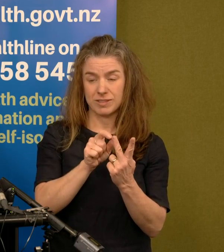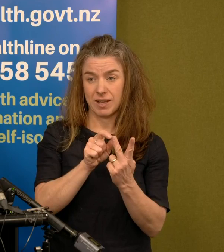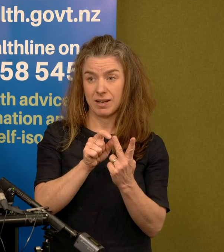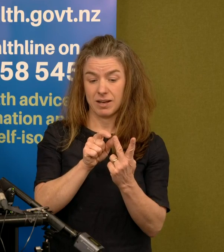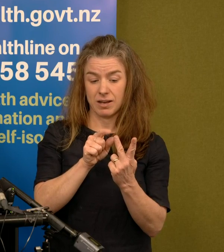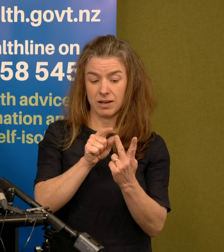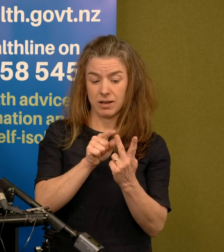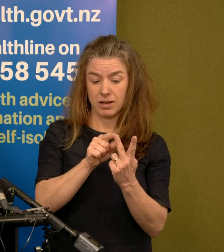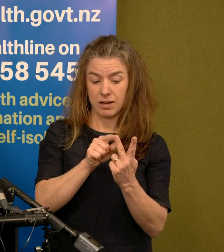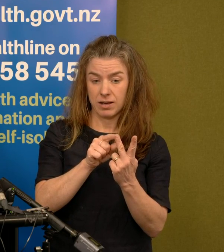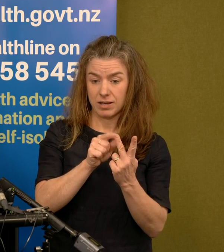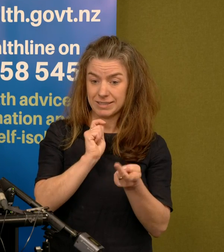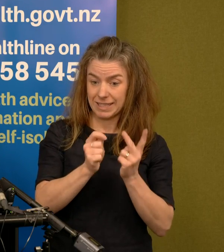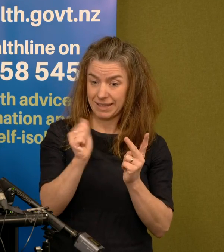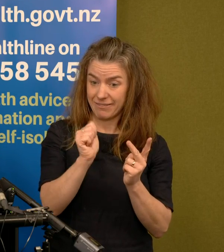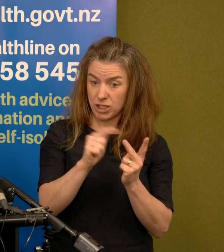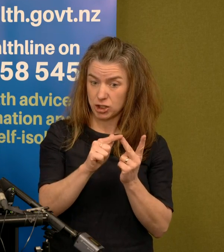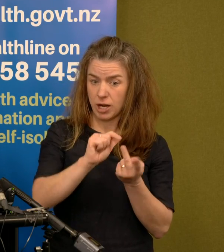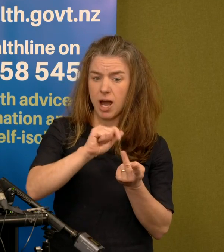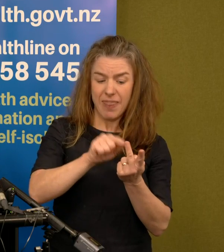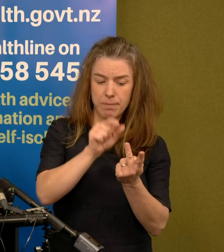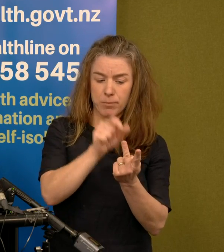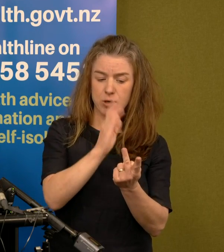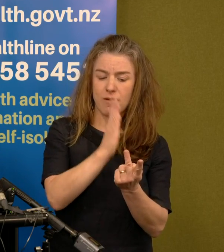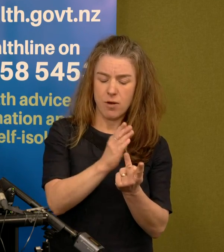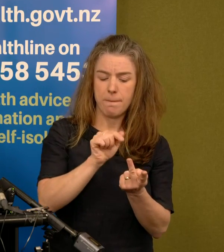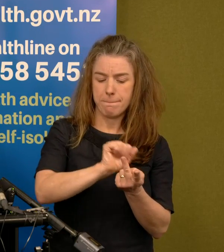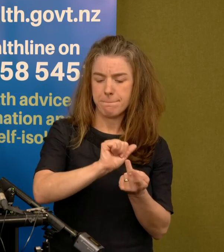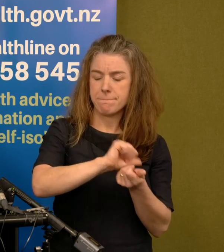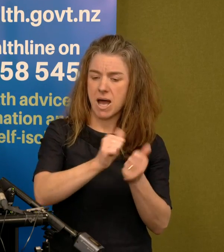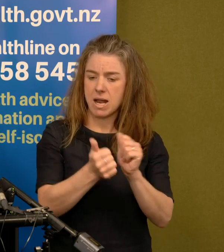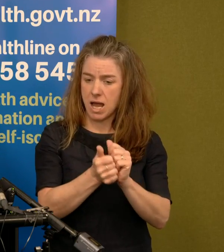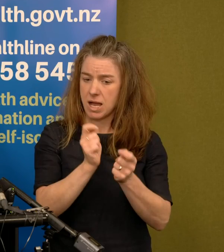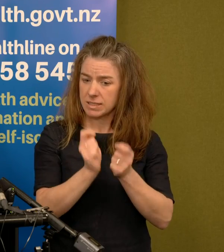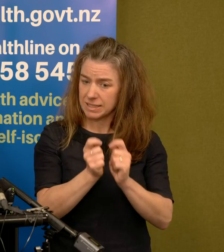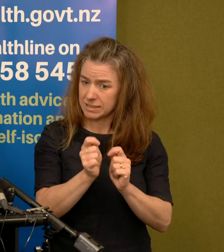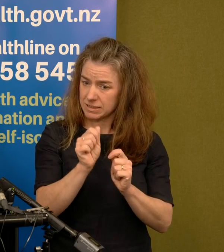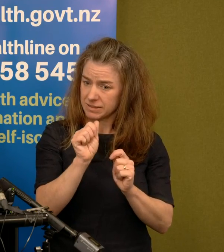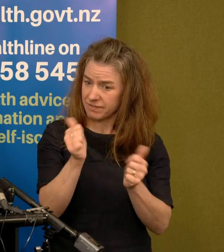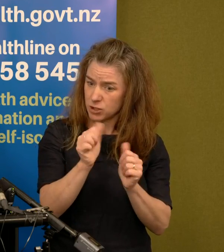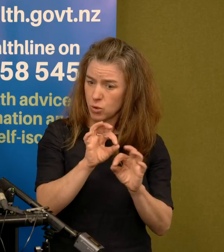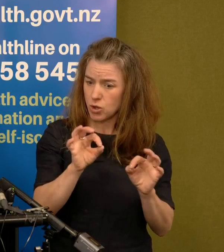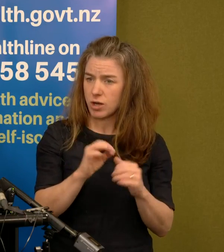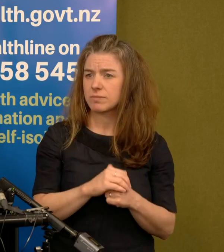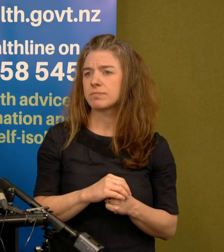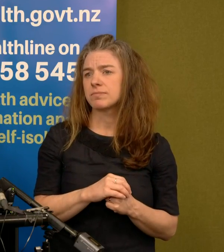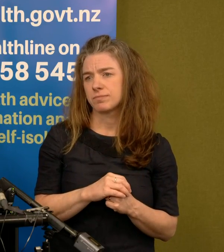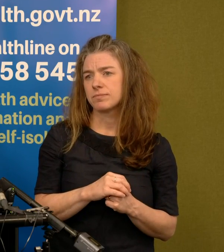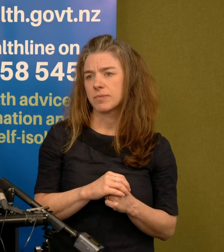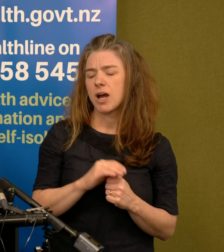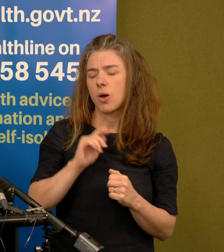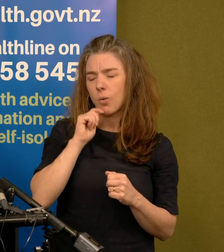will be being run today, and we will provide an update on that later today. I've said I'll usually do that in the